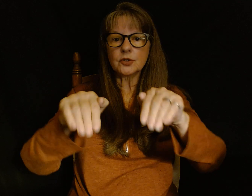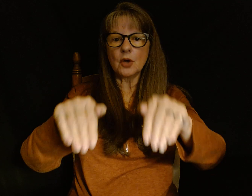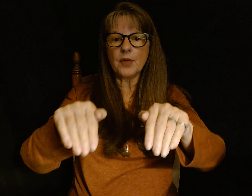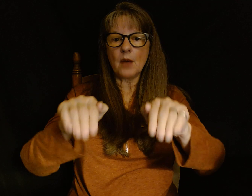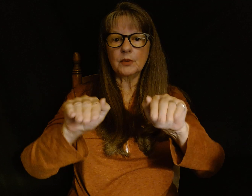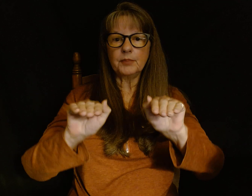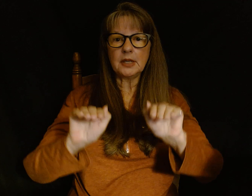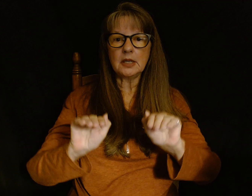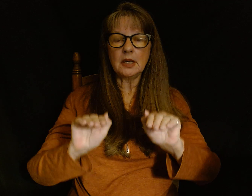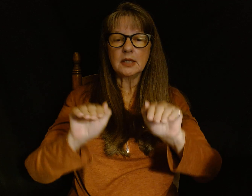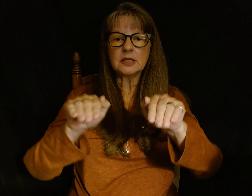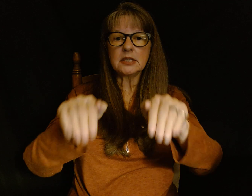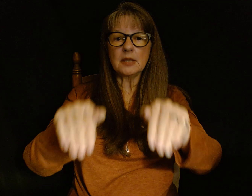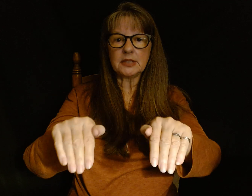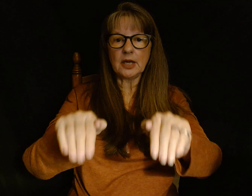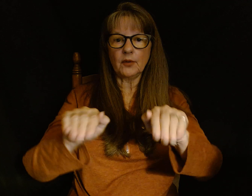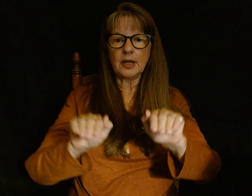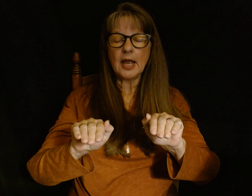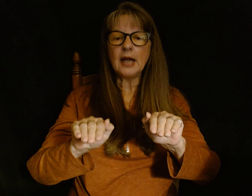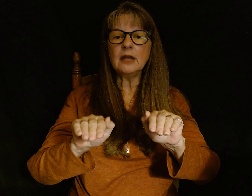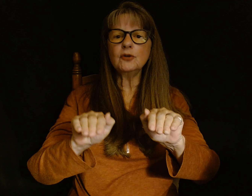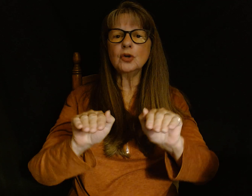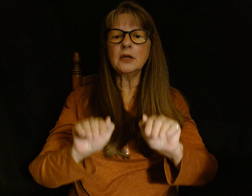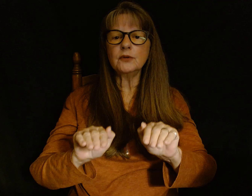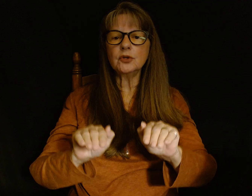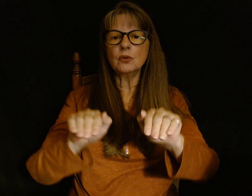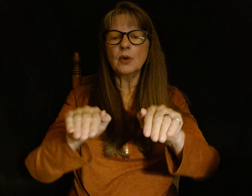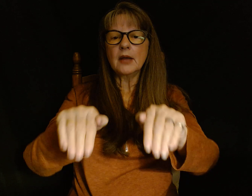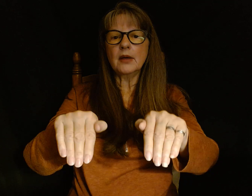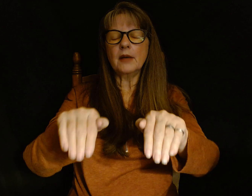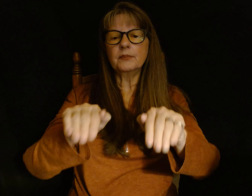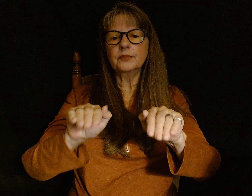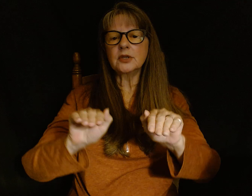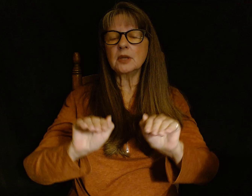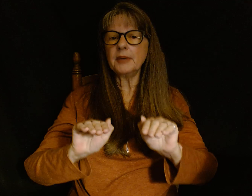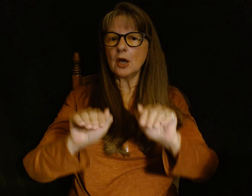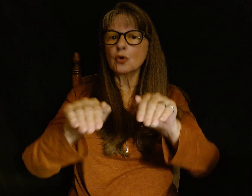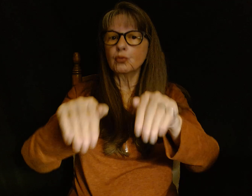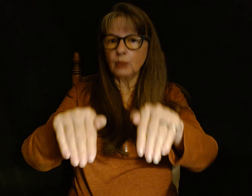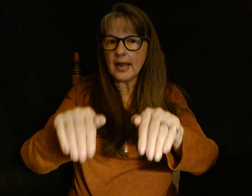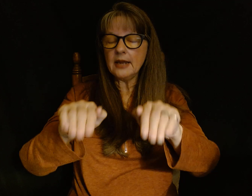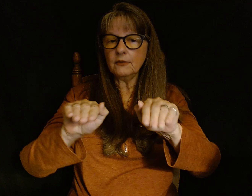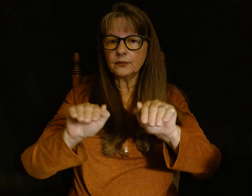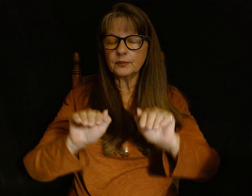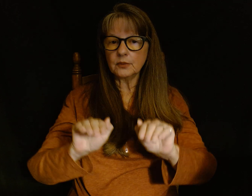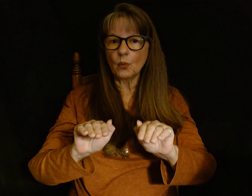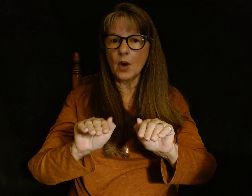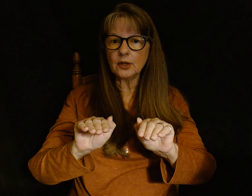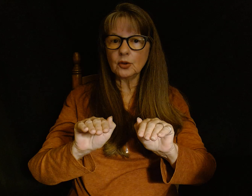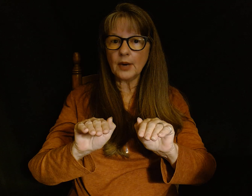that would be cemetery. And even you could even do, this could be a grave, one grave, or